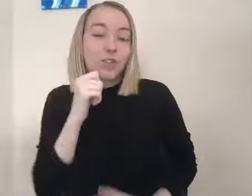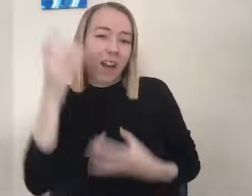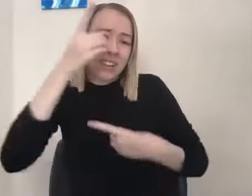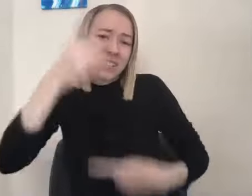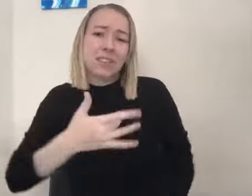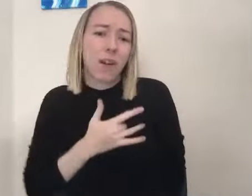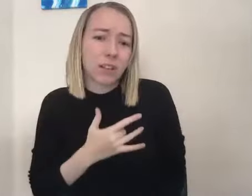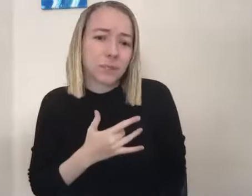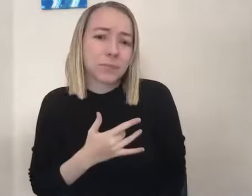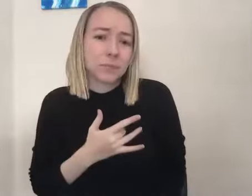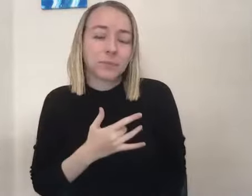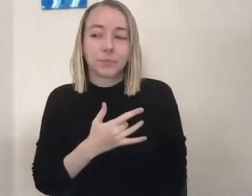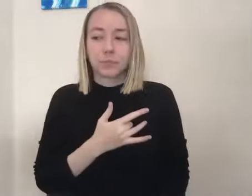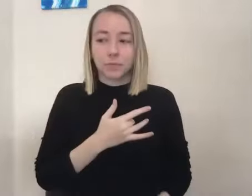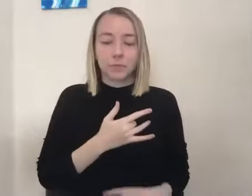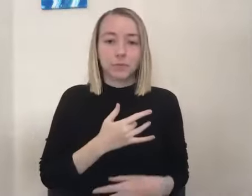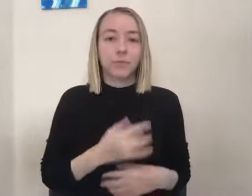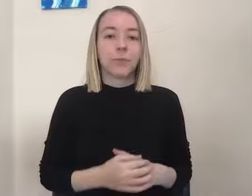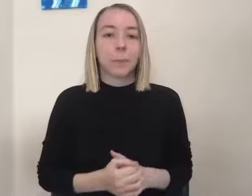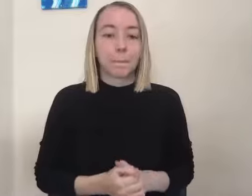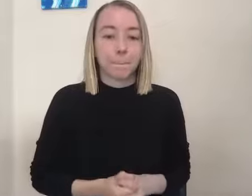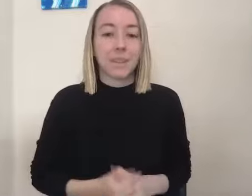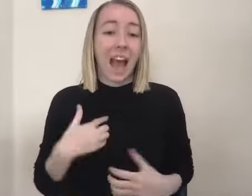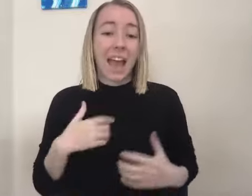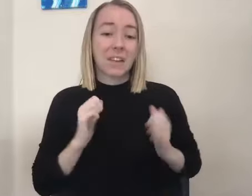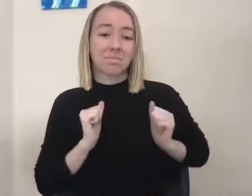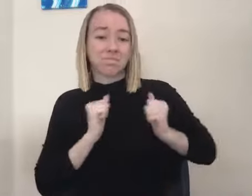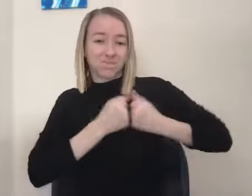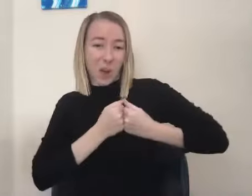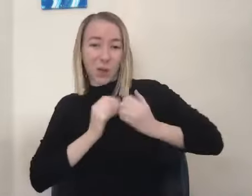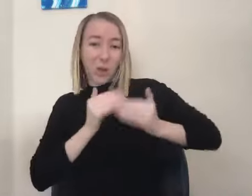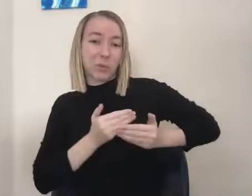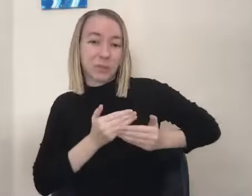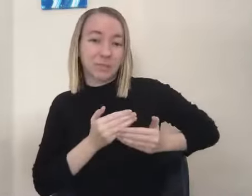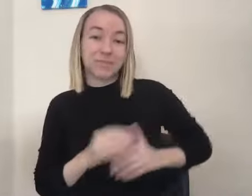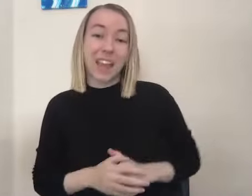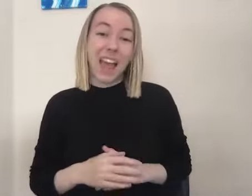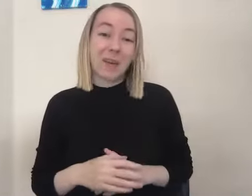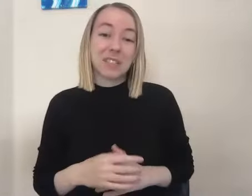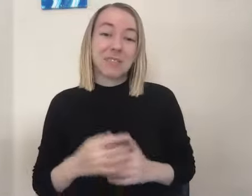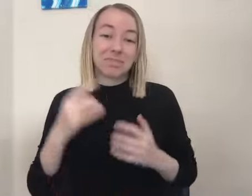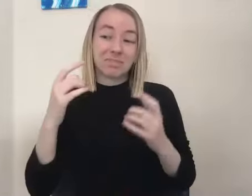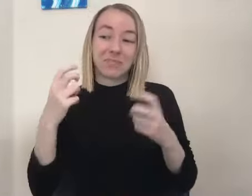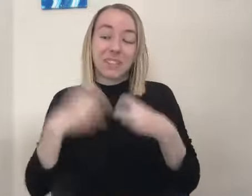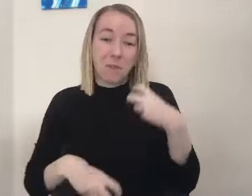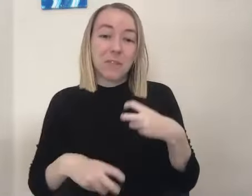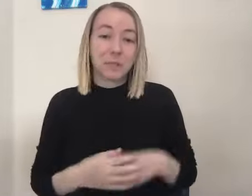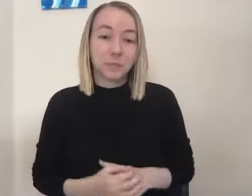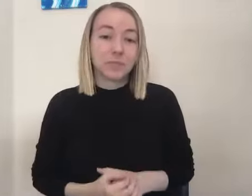alcoholism. Didn't know it was a disease of the mind and a disease of the heart. Never knew that. I had closed my heart. I always sat with my arms